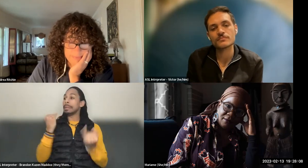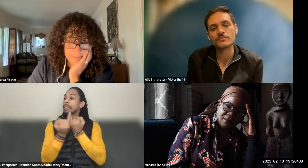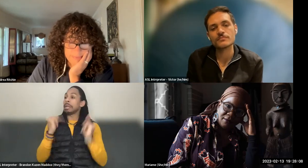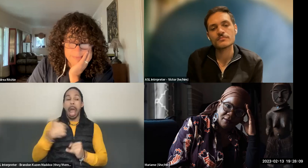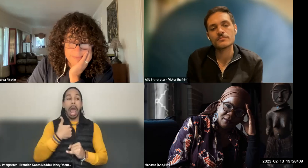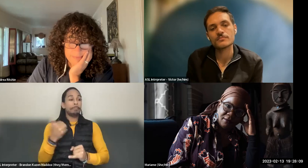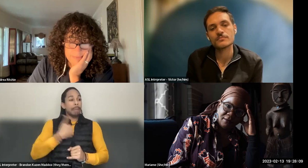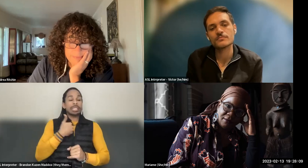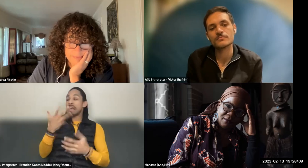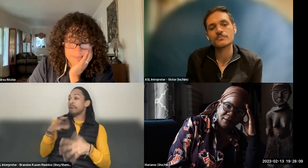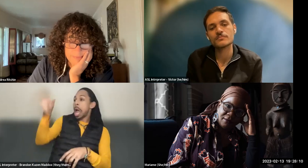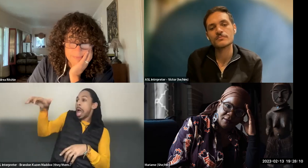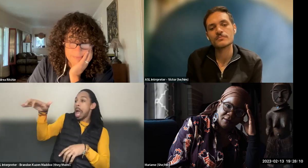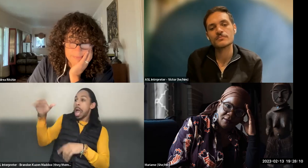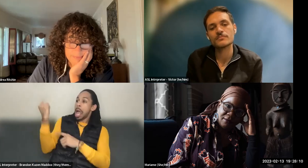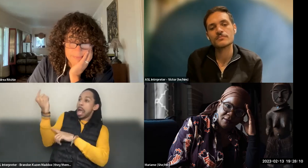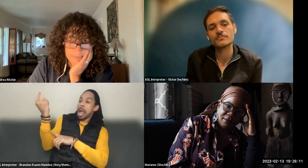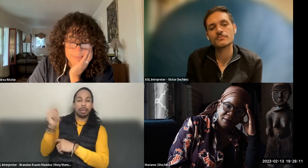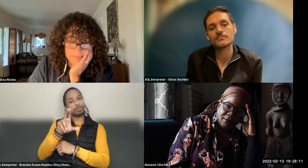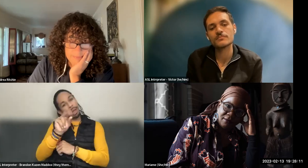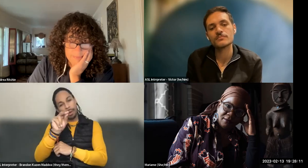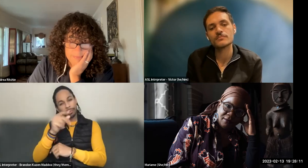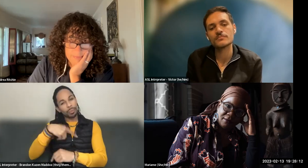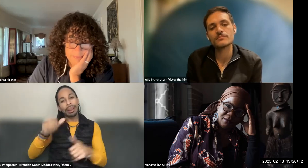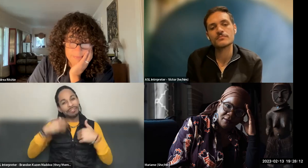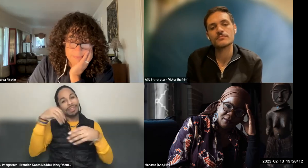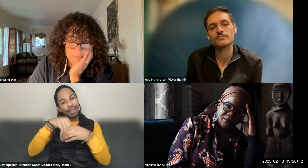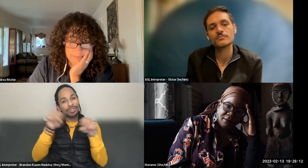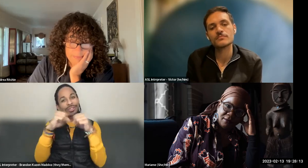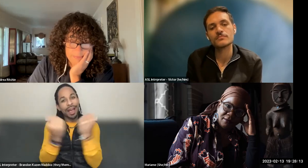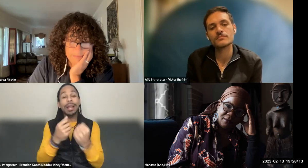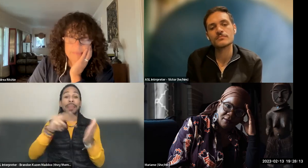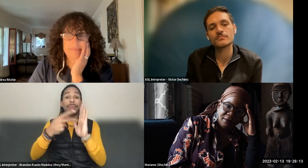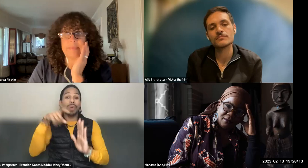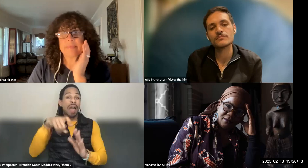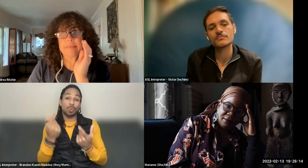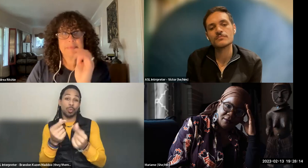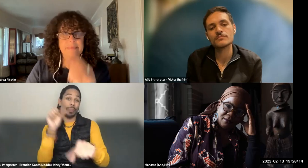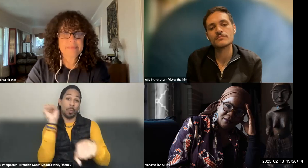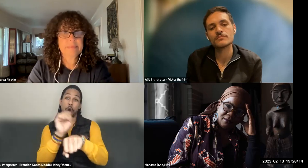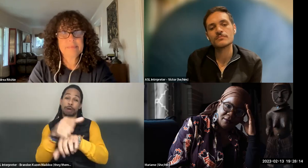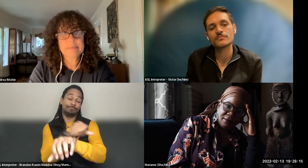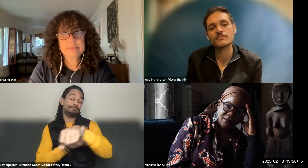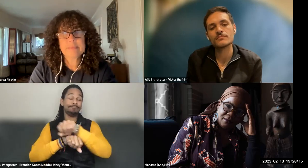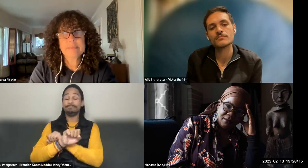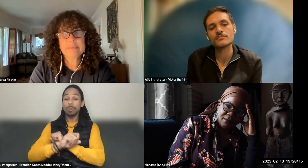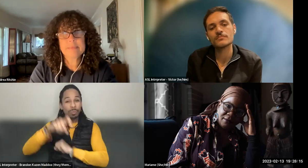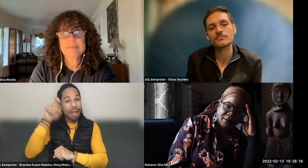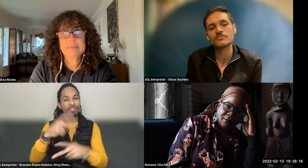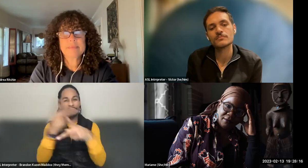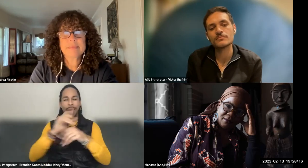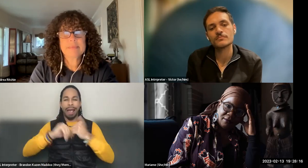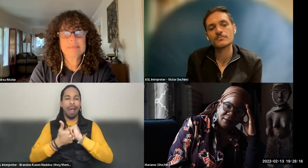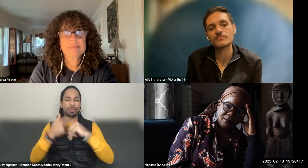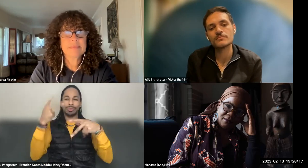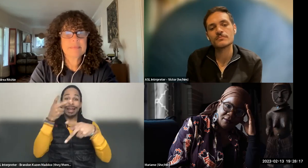society. So we're going to have to do work. And that includes the work of figuring out how we're going to take care of each other and ourselves at